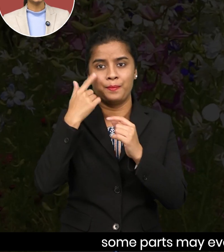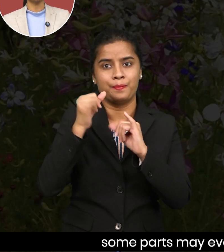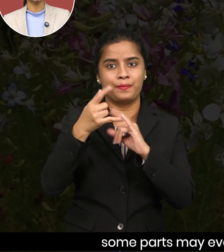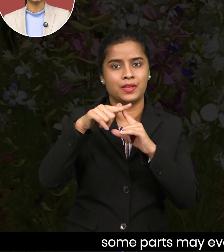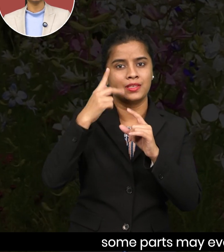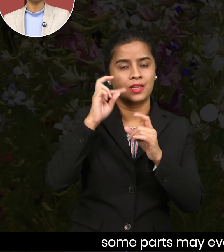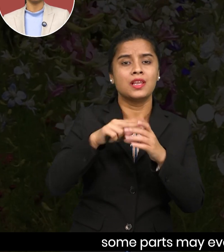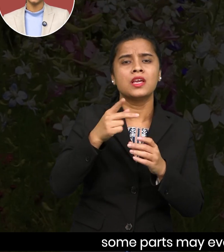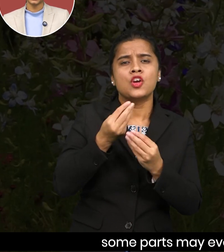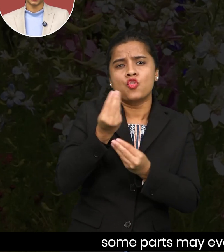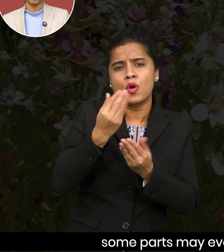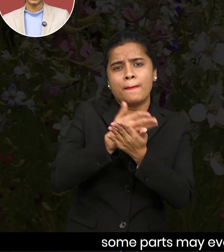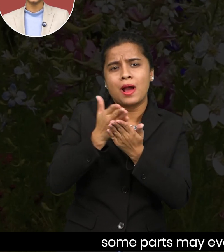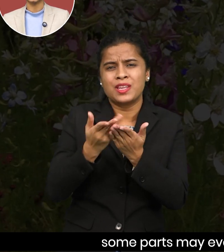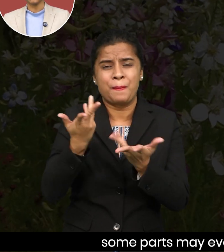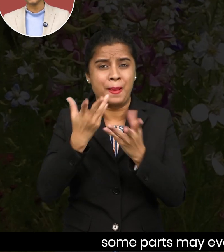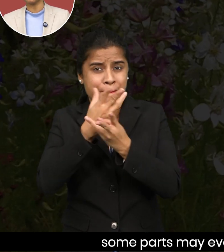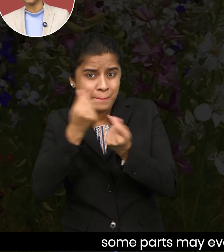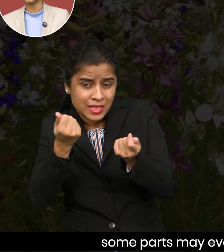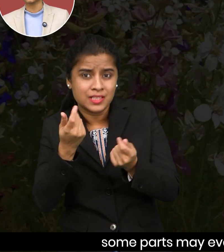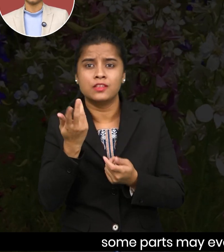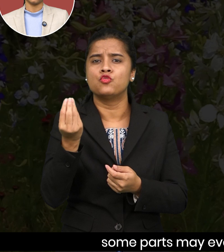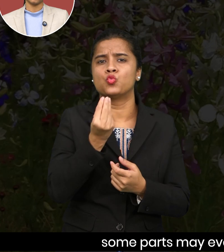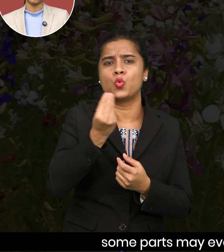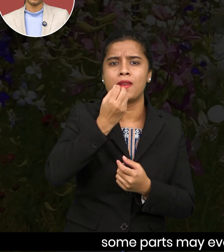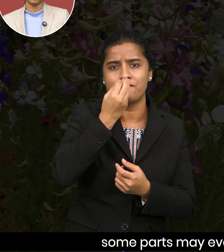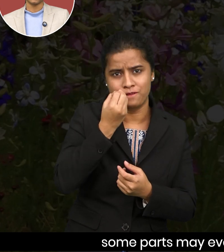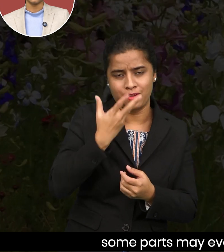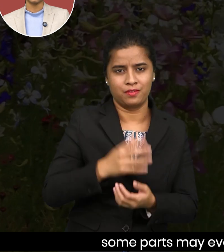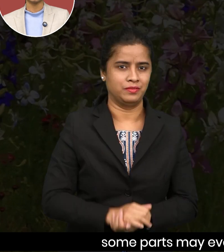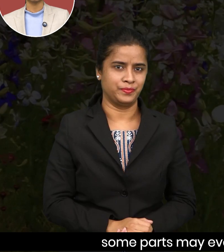Some parts may even be missing in certain flowers.